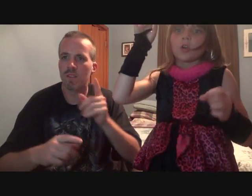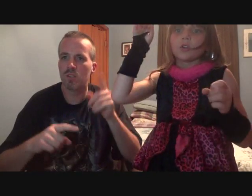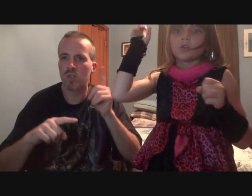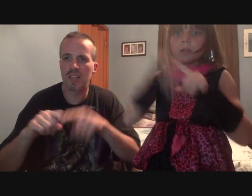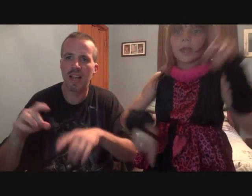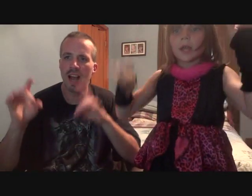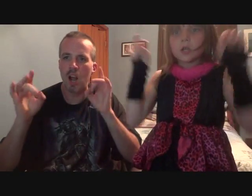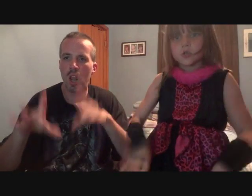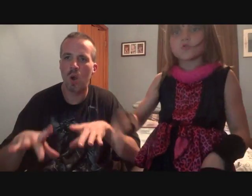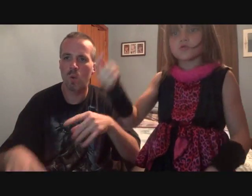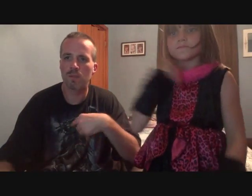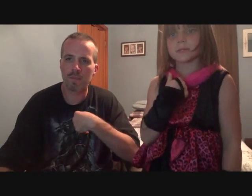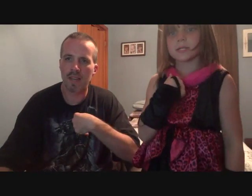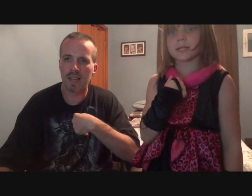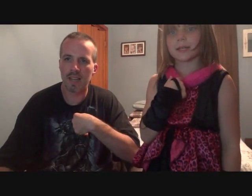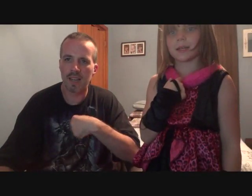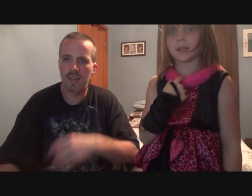you can't lose me